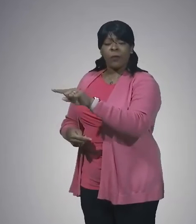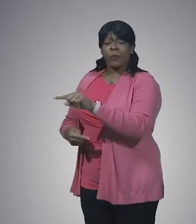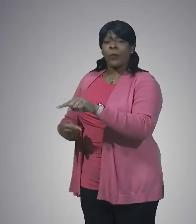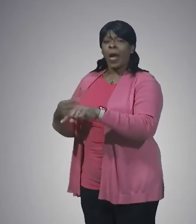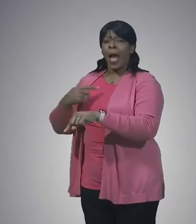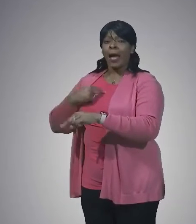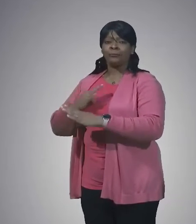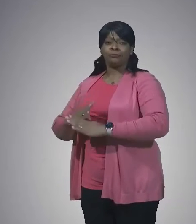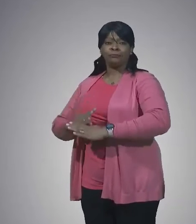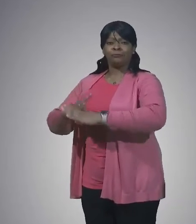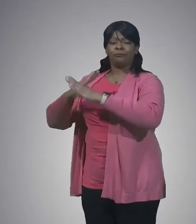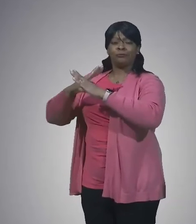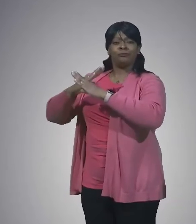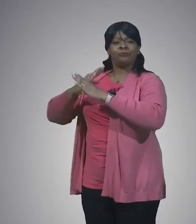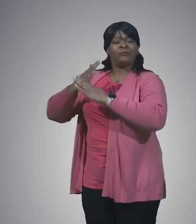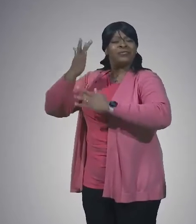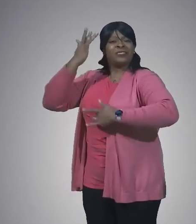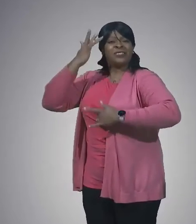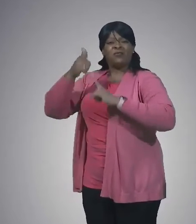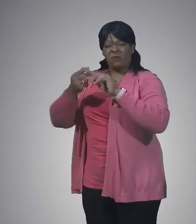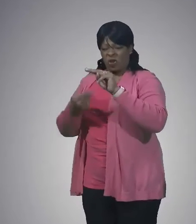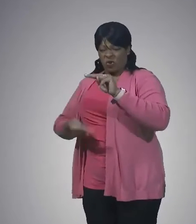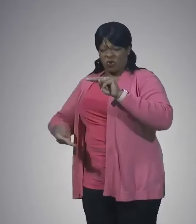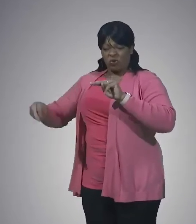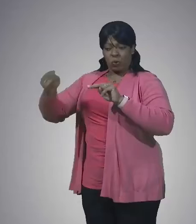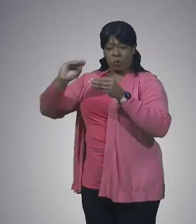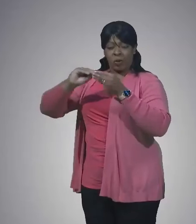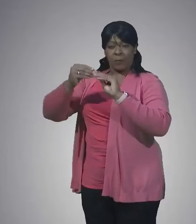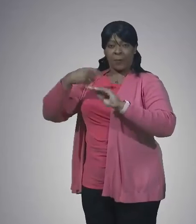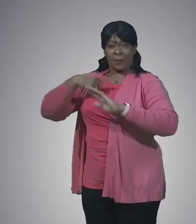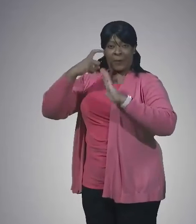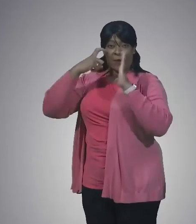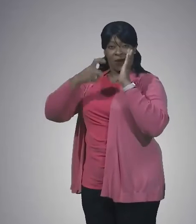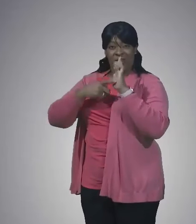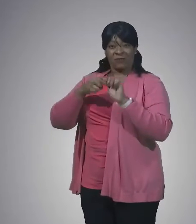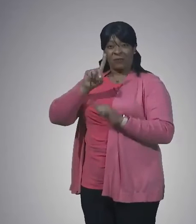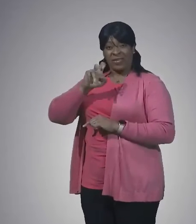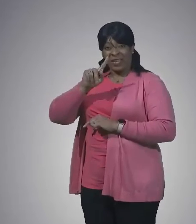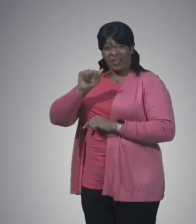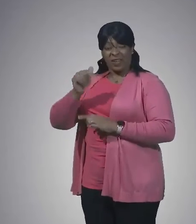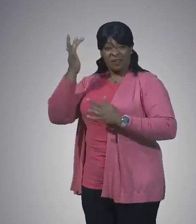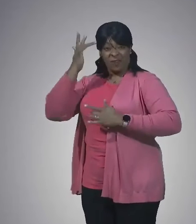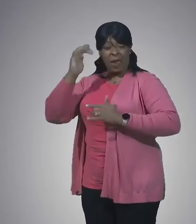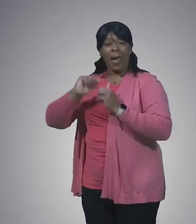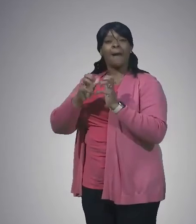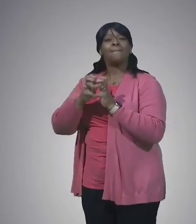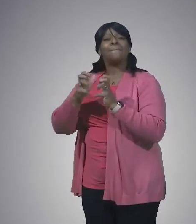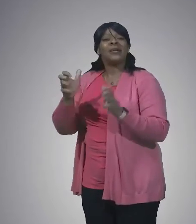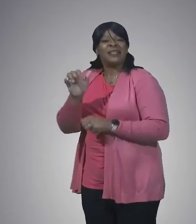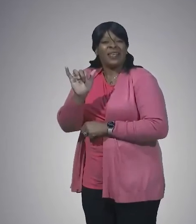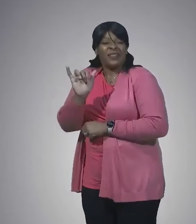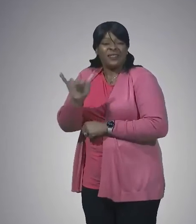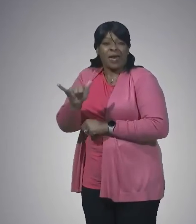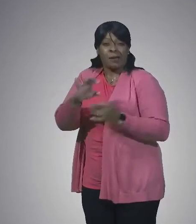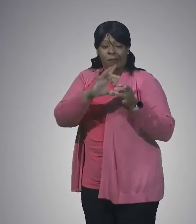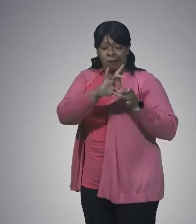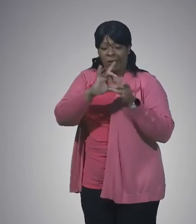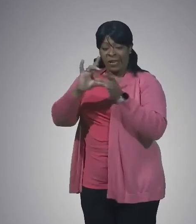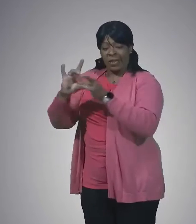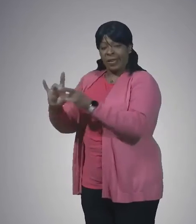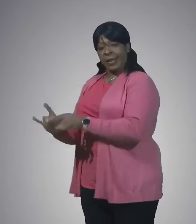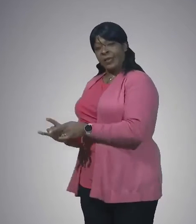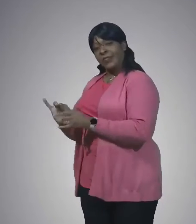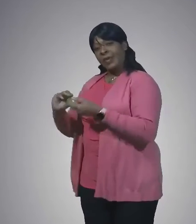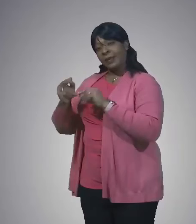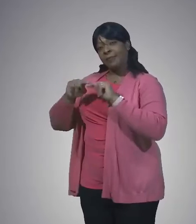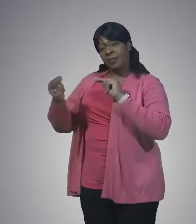immunity from that surge that we did see with the Delta variant? How much do you think that plays into this, and does